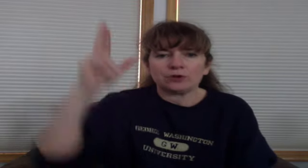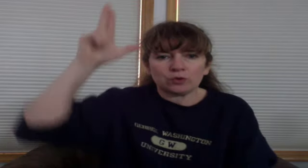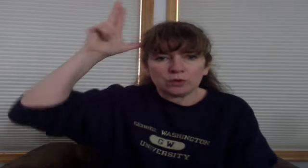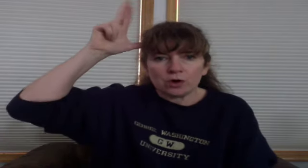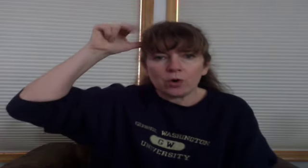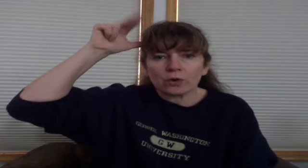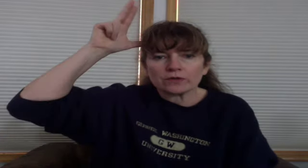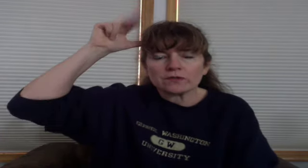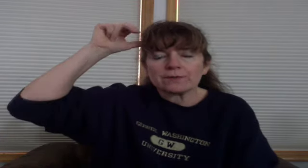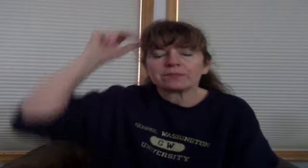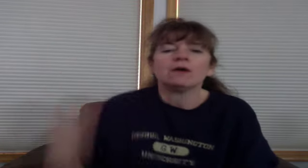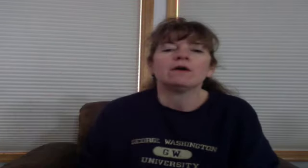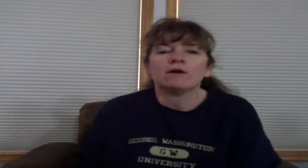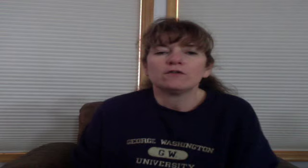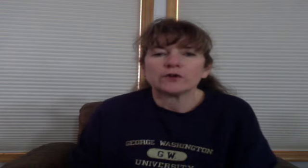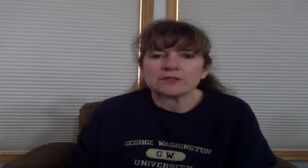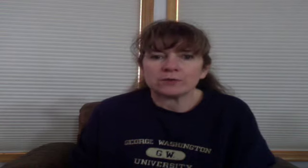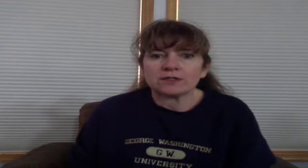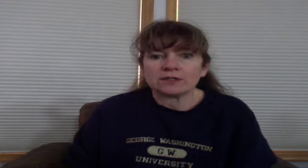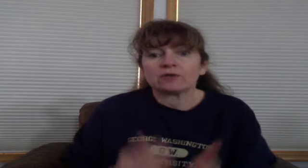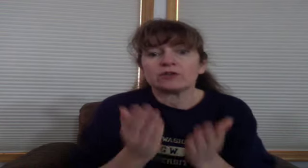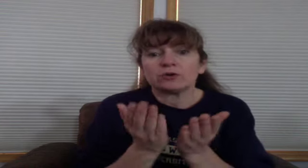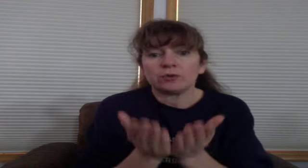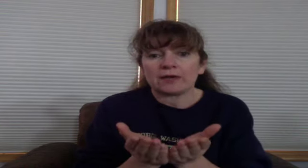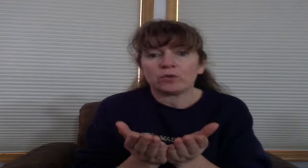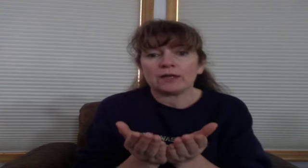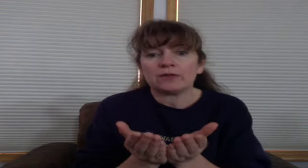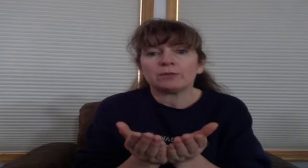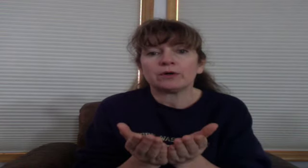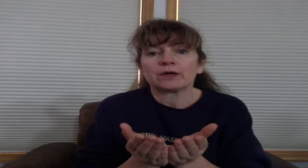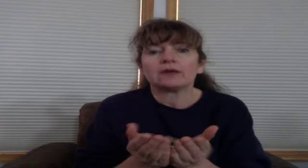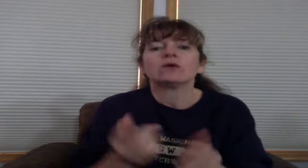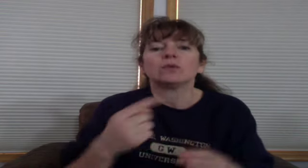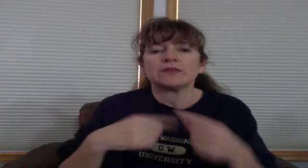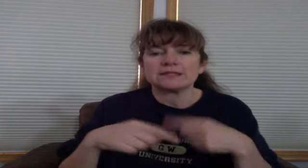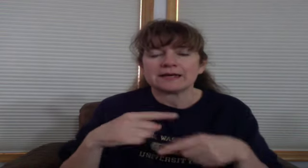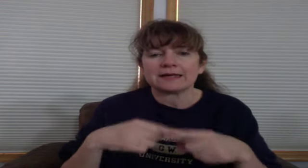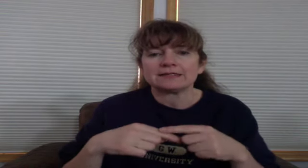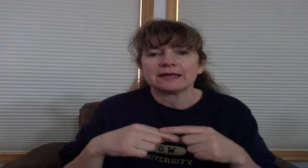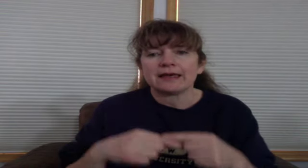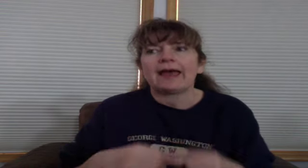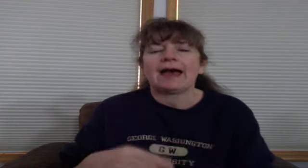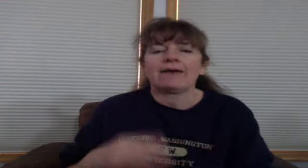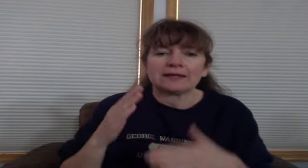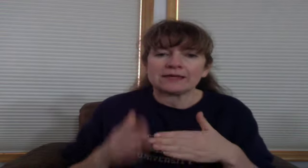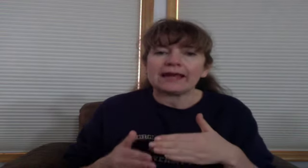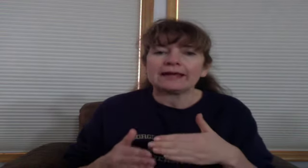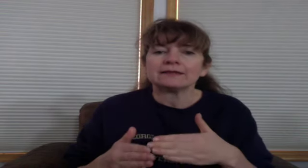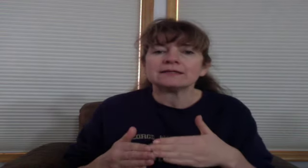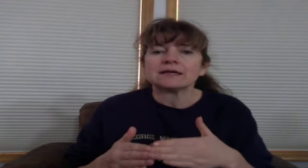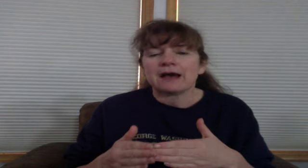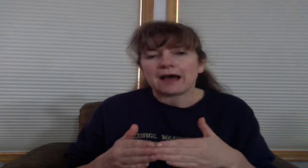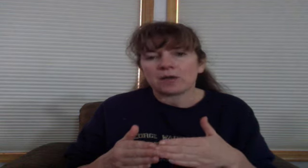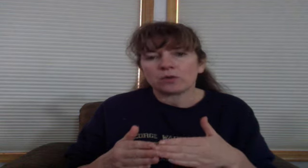Horse. First I'm going to go through and read the book with the signs and then at the end I will